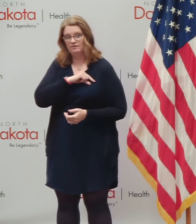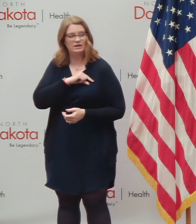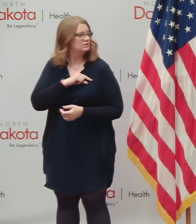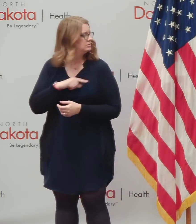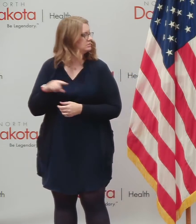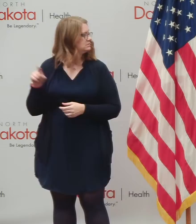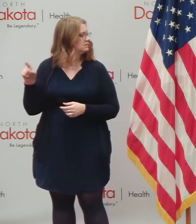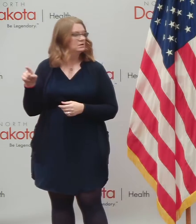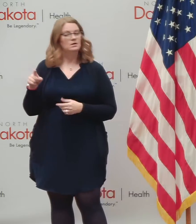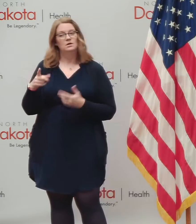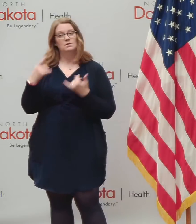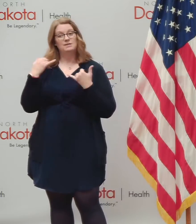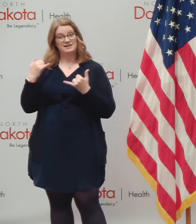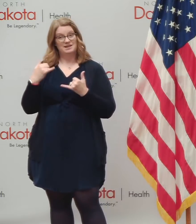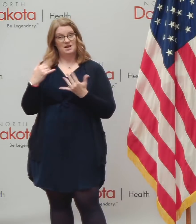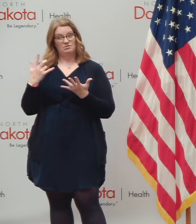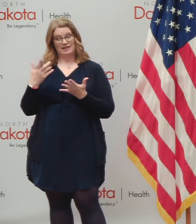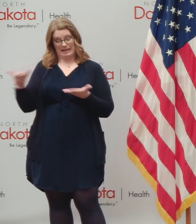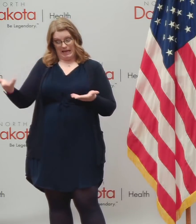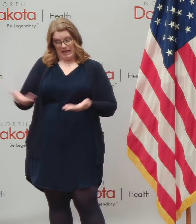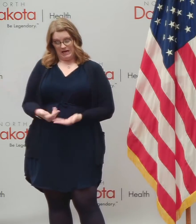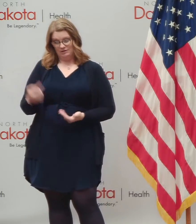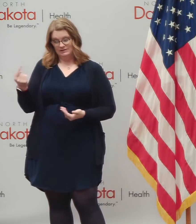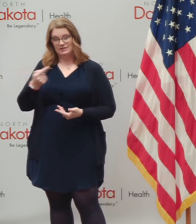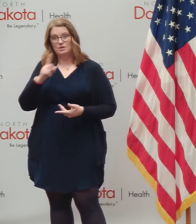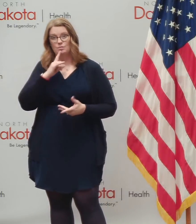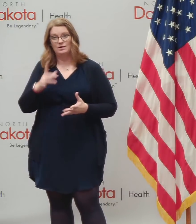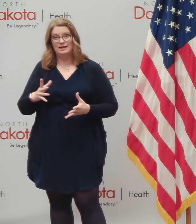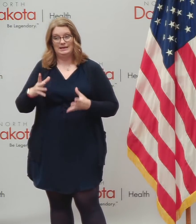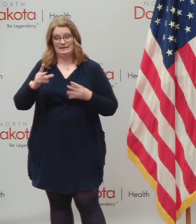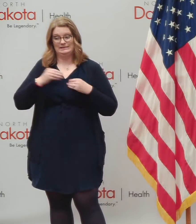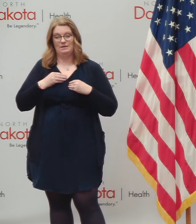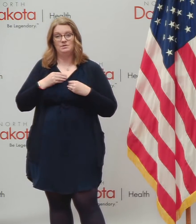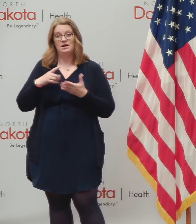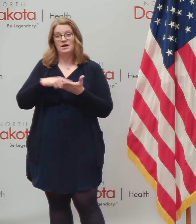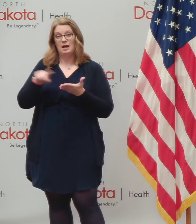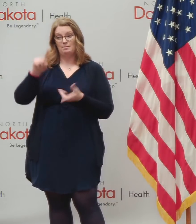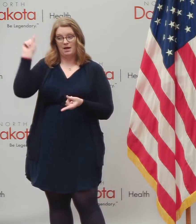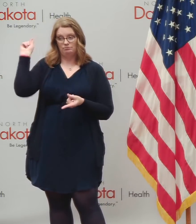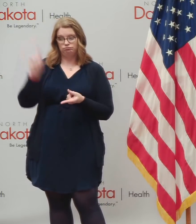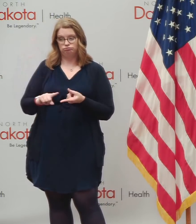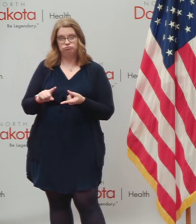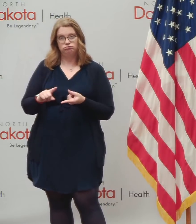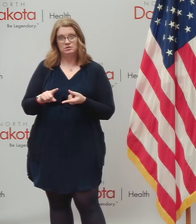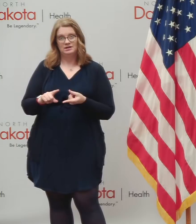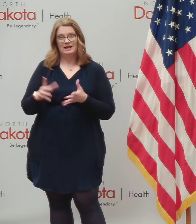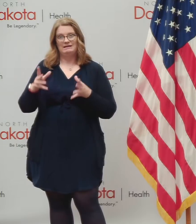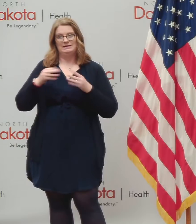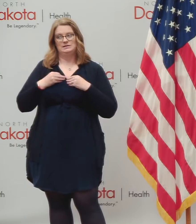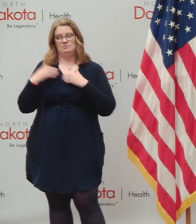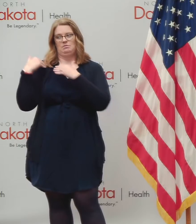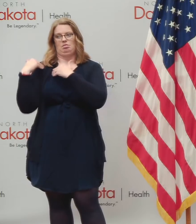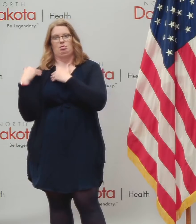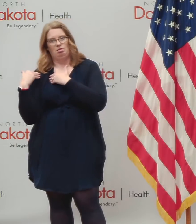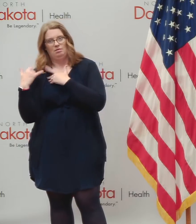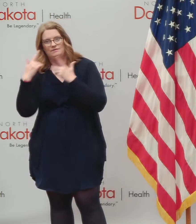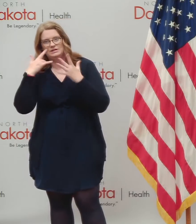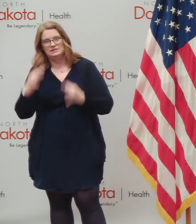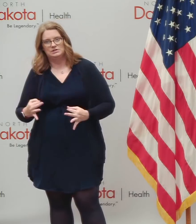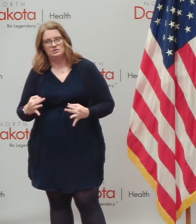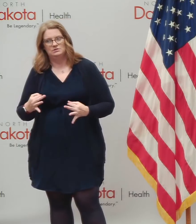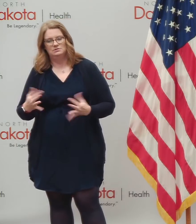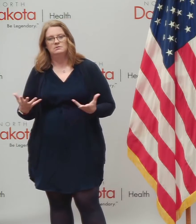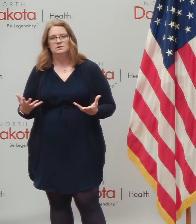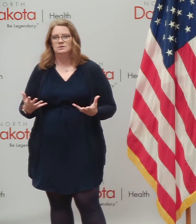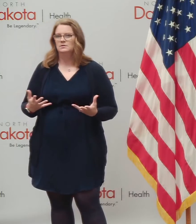the medical qualifications who's willing to take a giant pay cut and assume enormous liability for decisions they make, it turns out